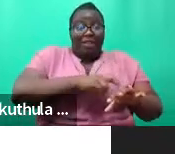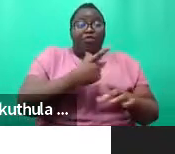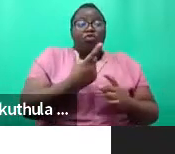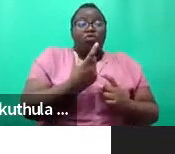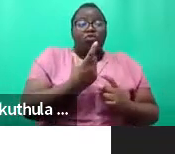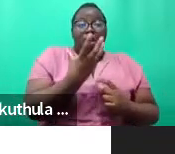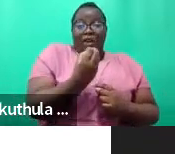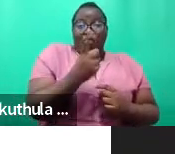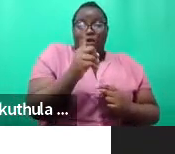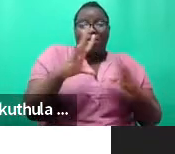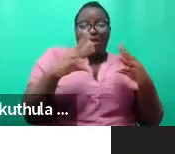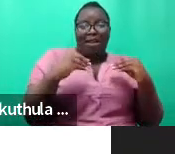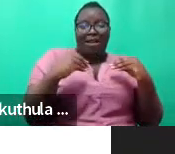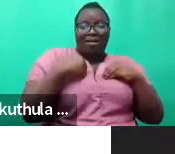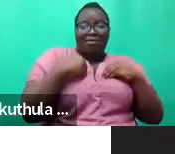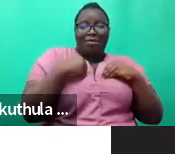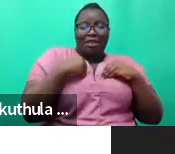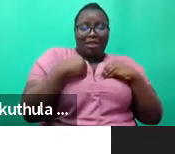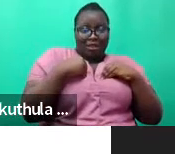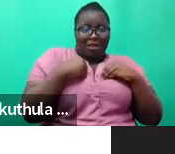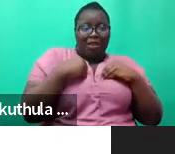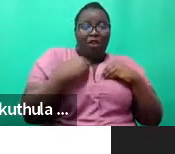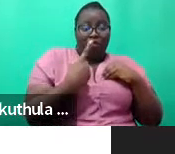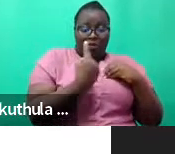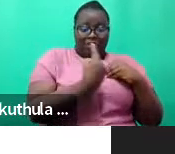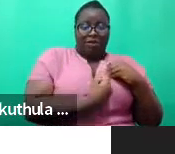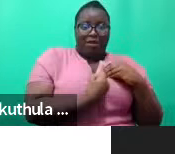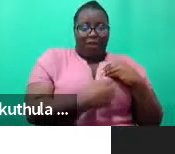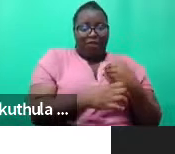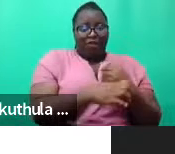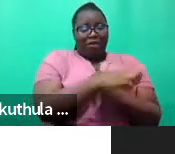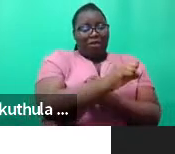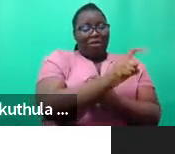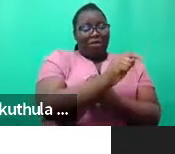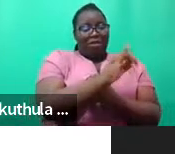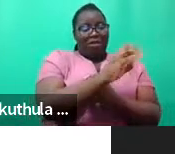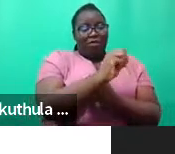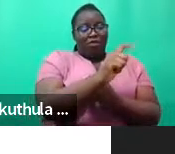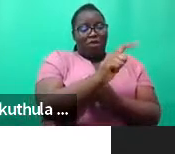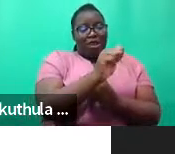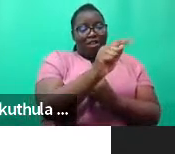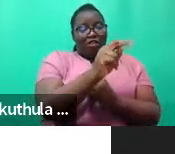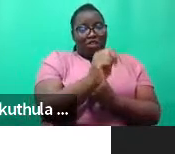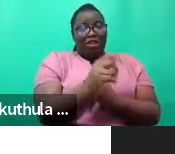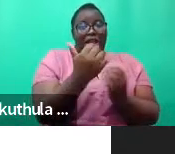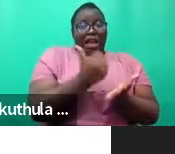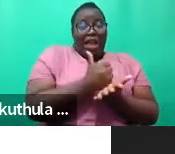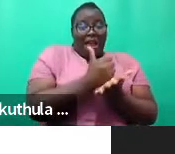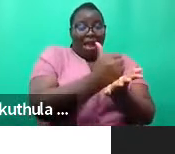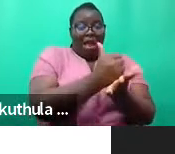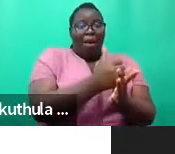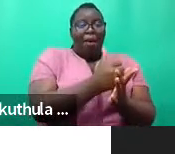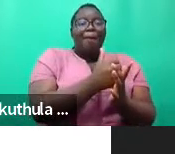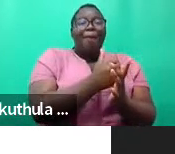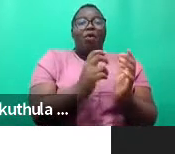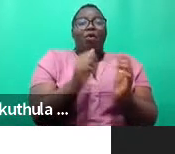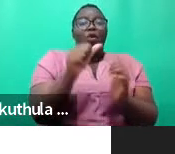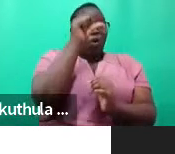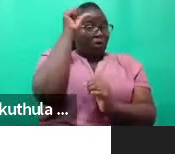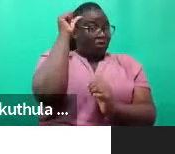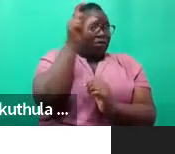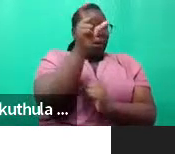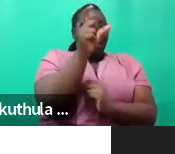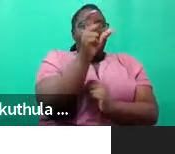stimming, that is self-stimulatory behavior that help autistic persons to self-regulate. And then, of